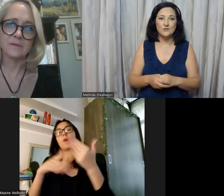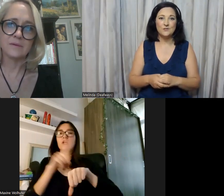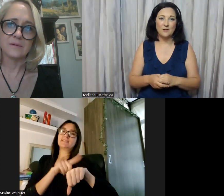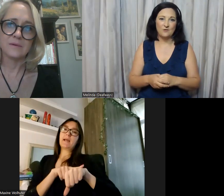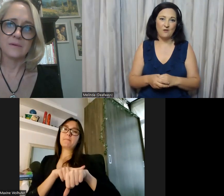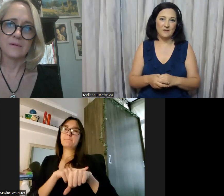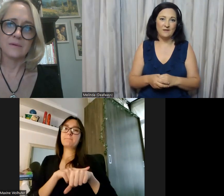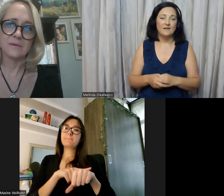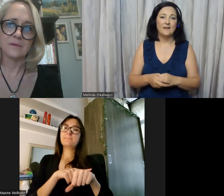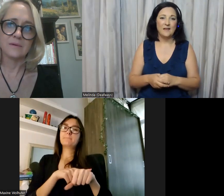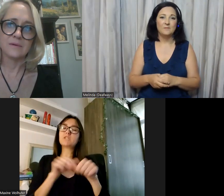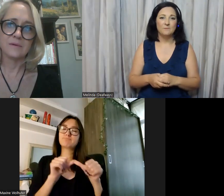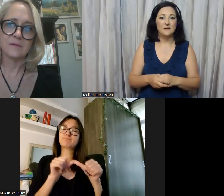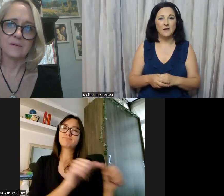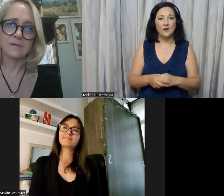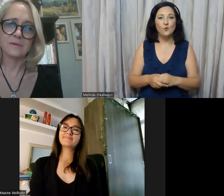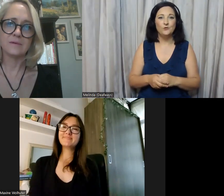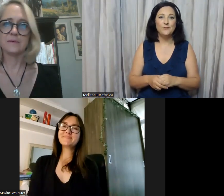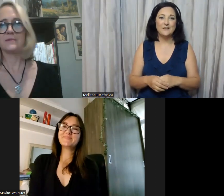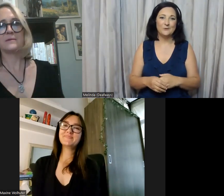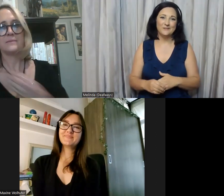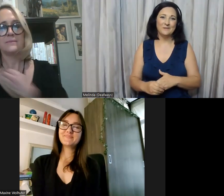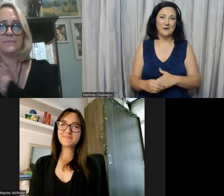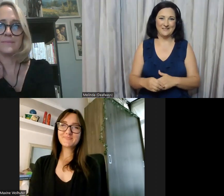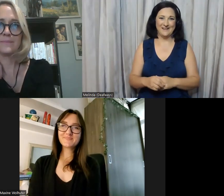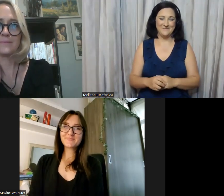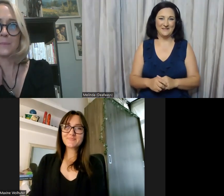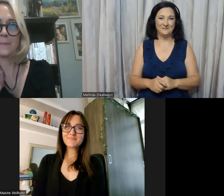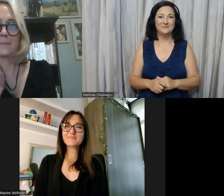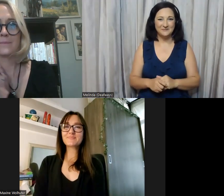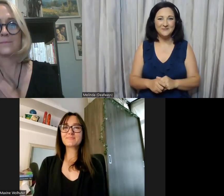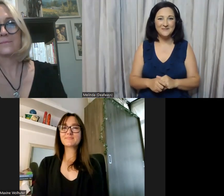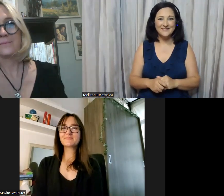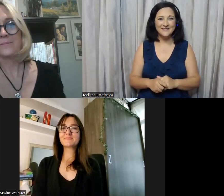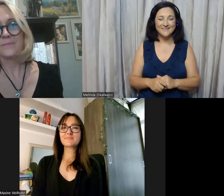then I also do the macrame. But I all do that all part time.